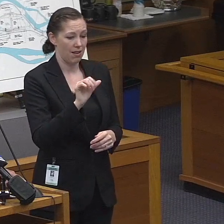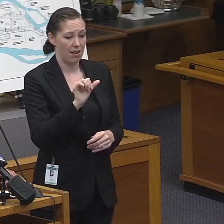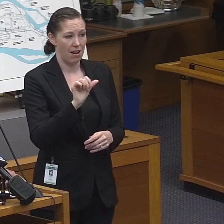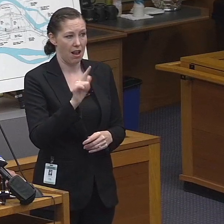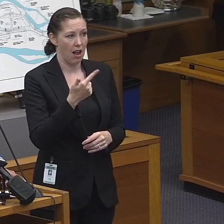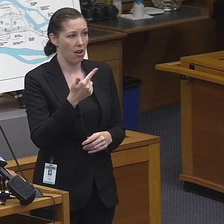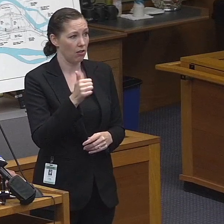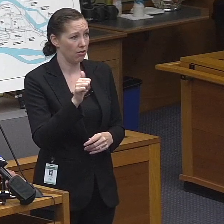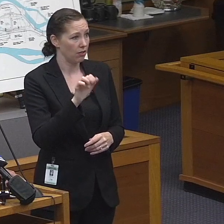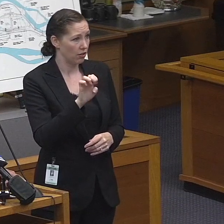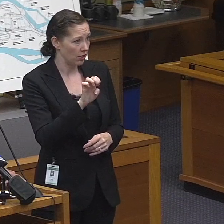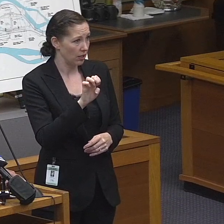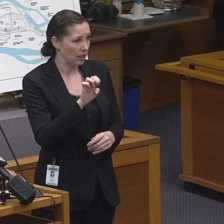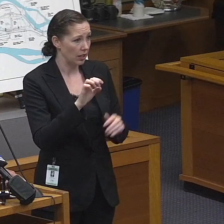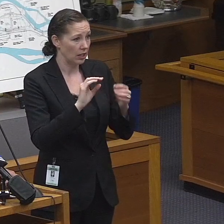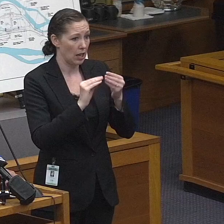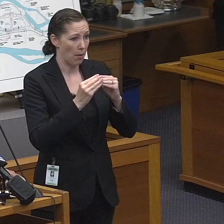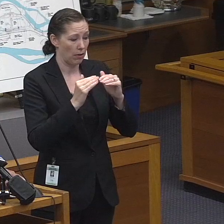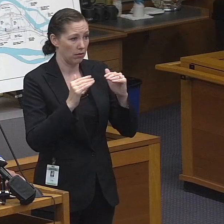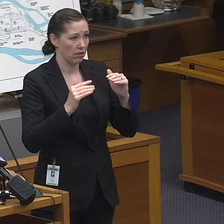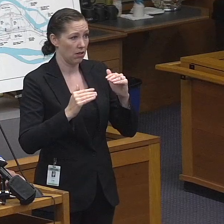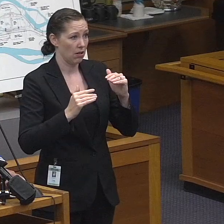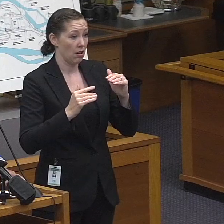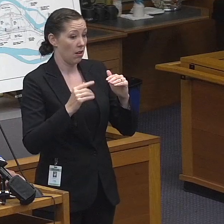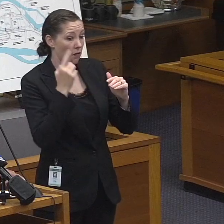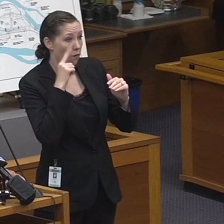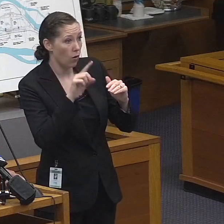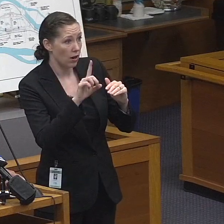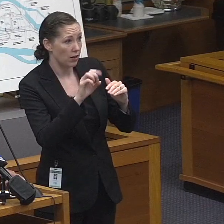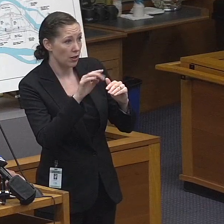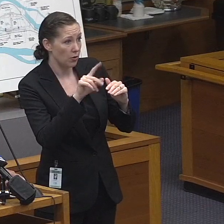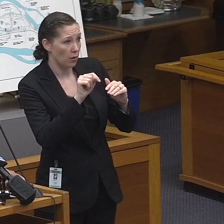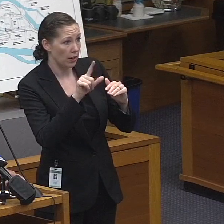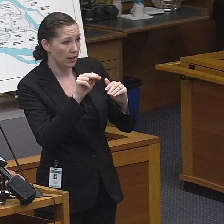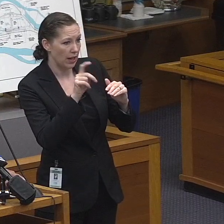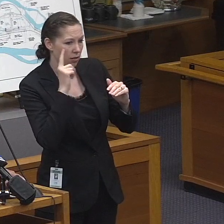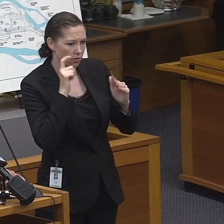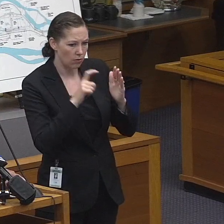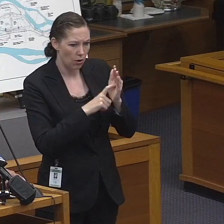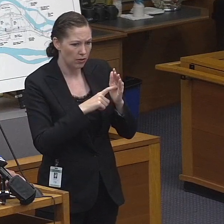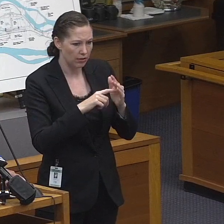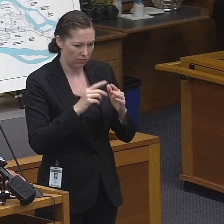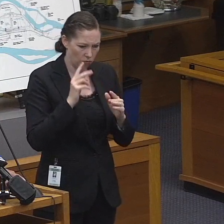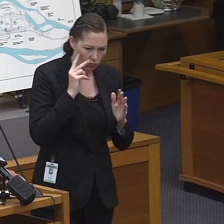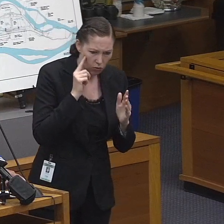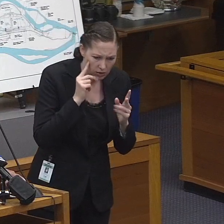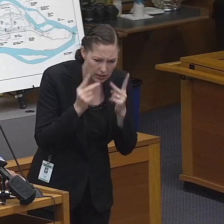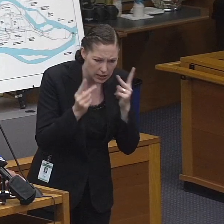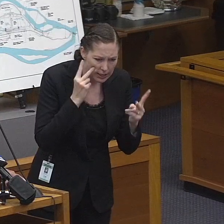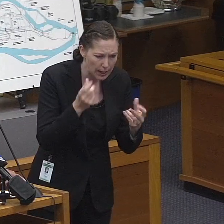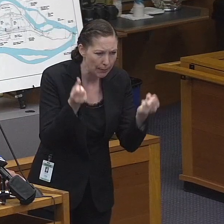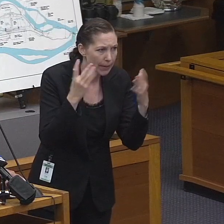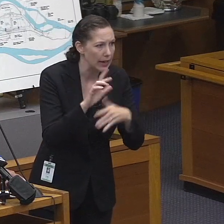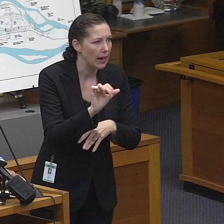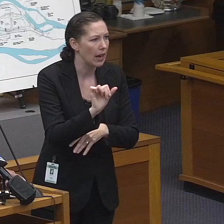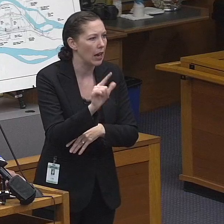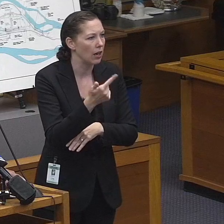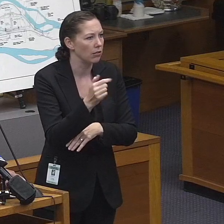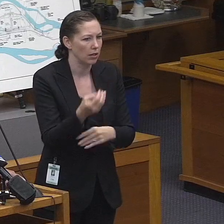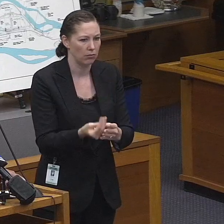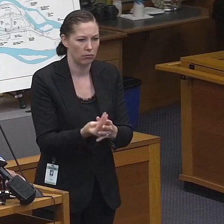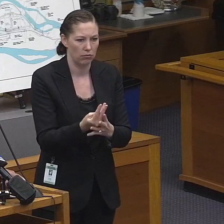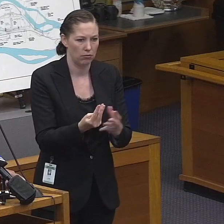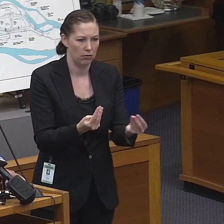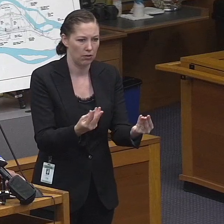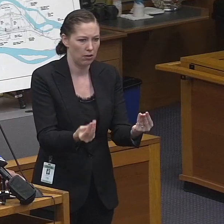levels, rising in Detroit Lake, and we were concerned about that. Once again,